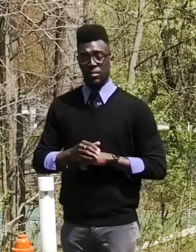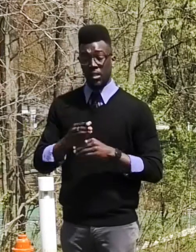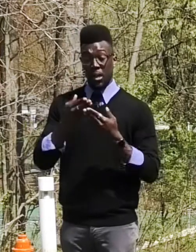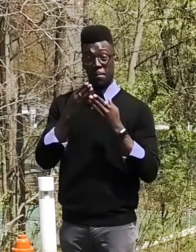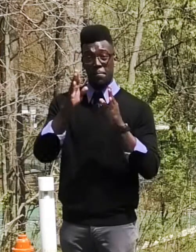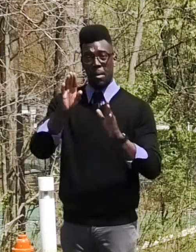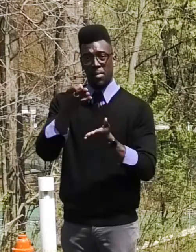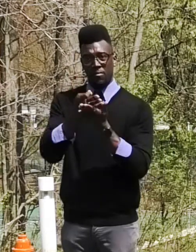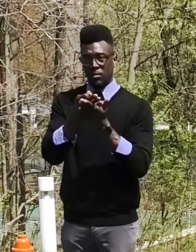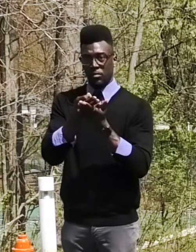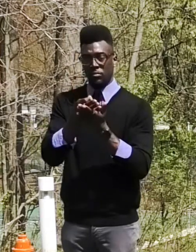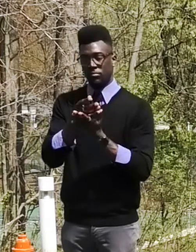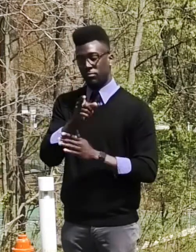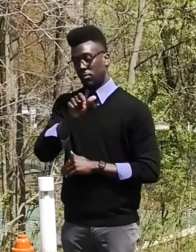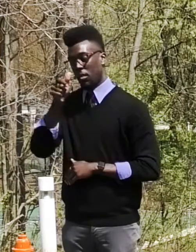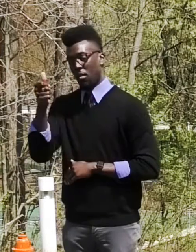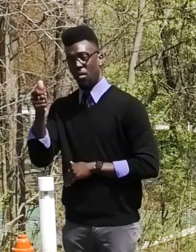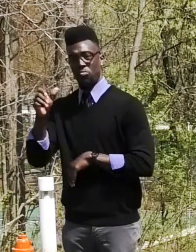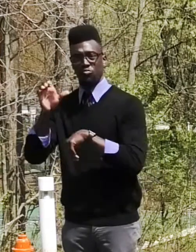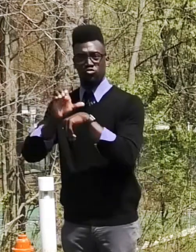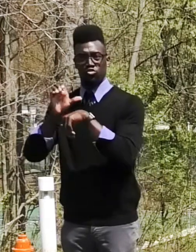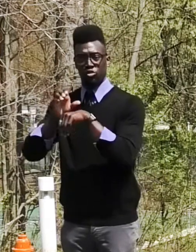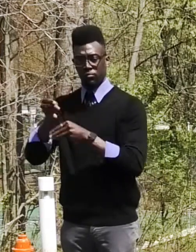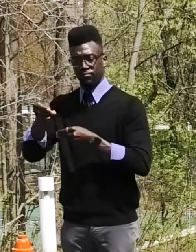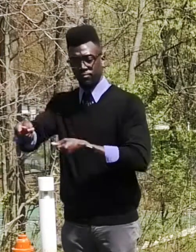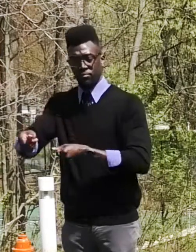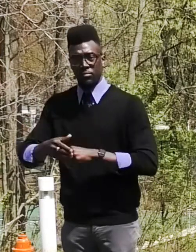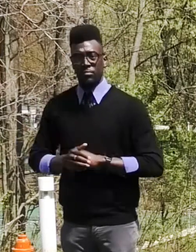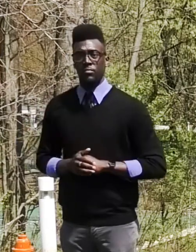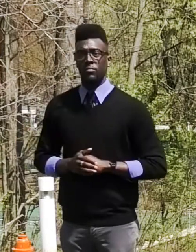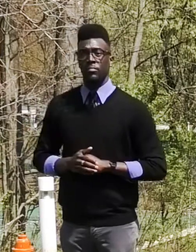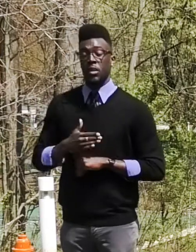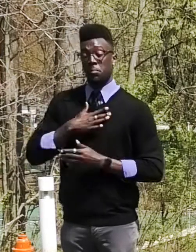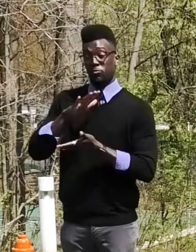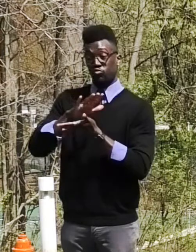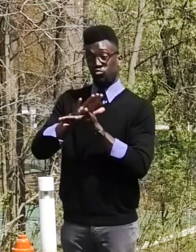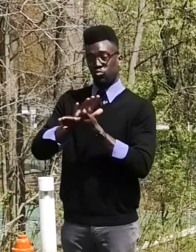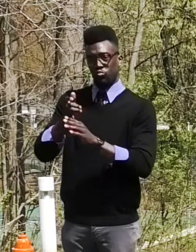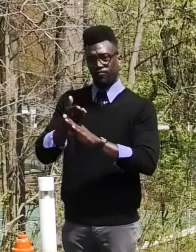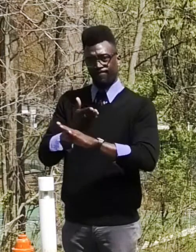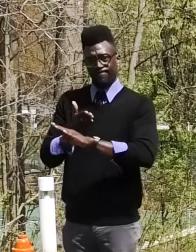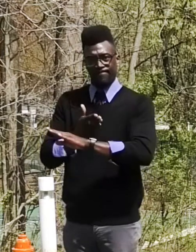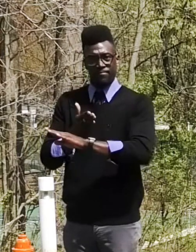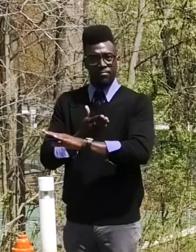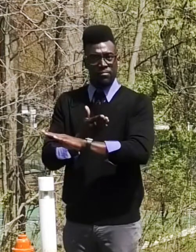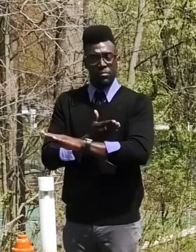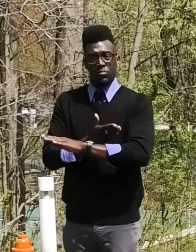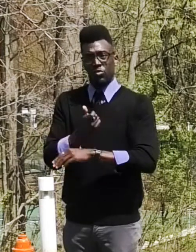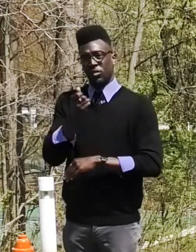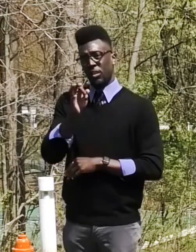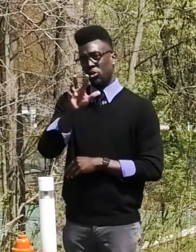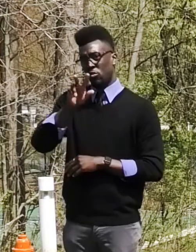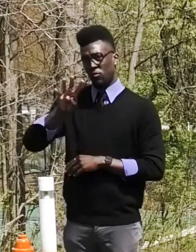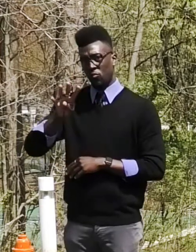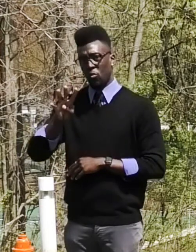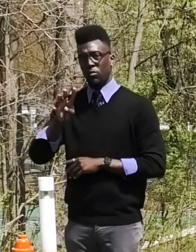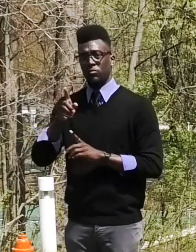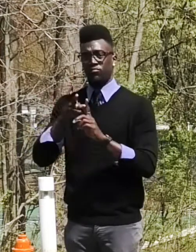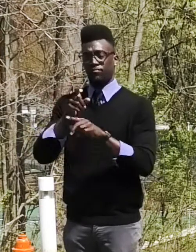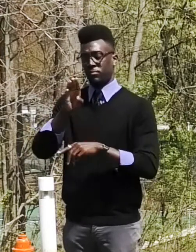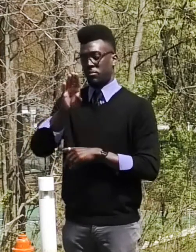home church, Mount Hope. In 1924, my school was renovated under the auspices of Booker T. Washington